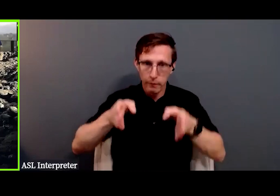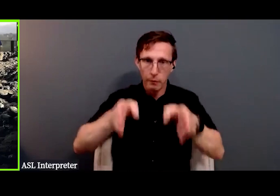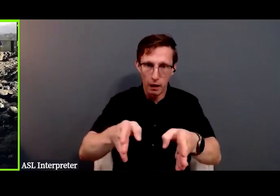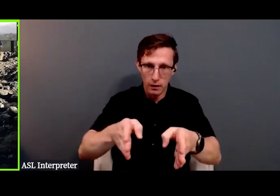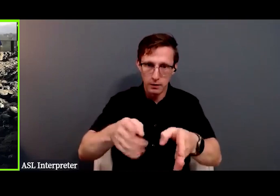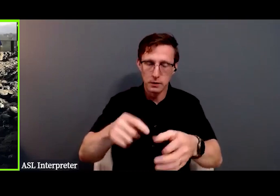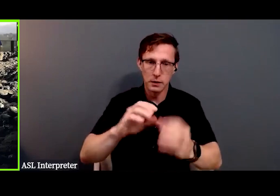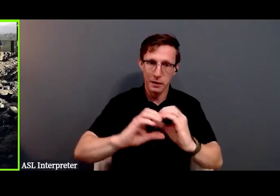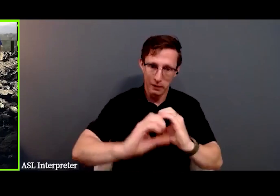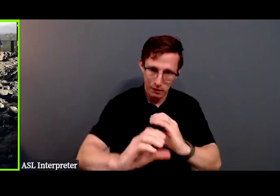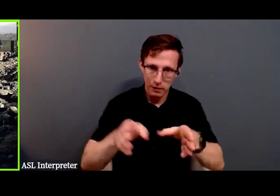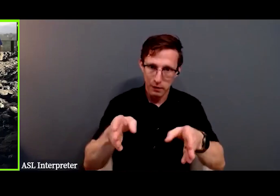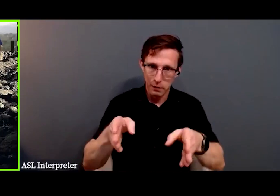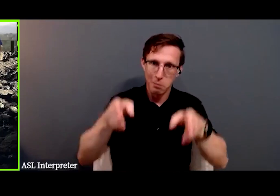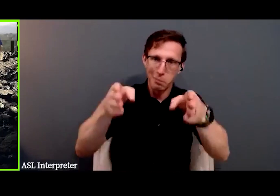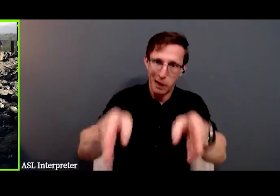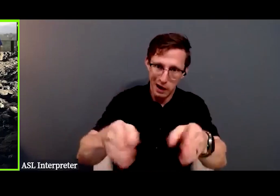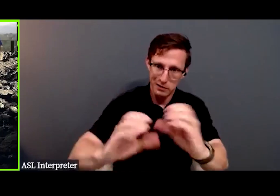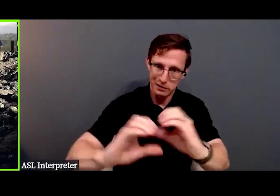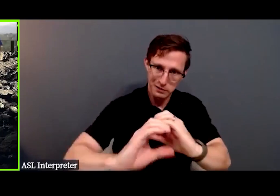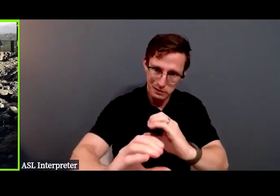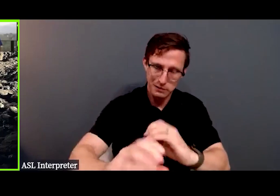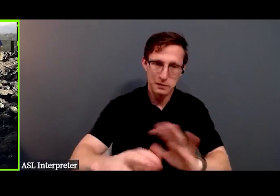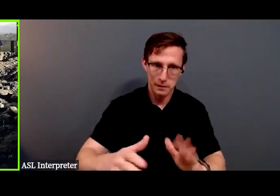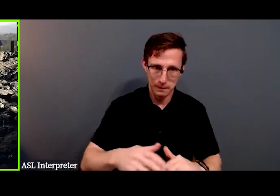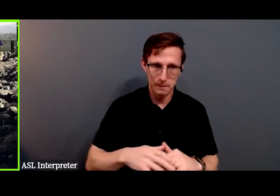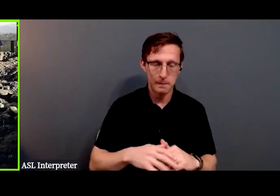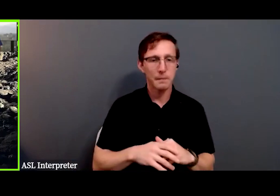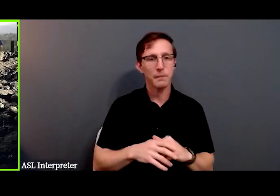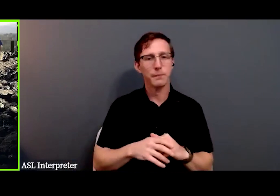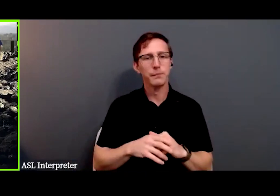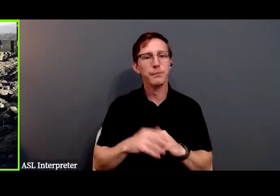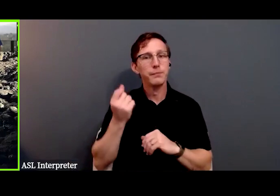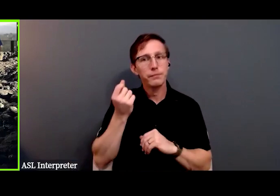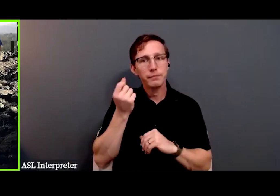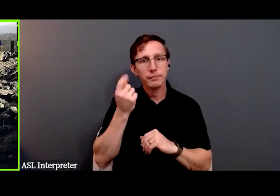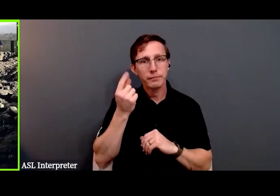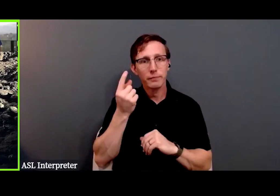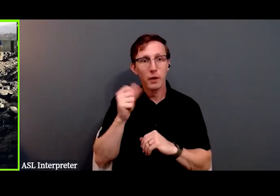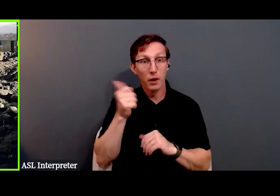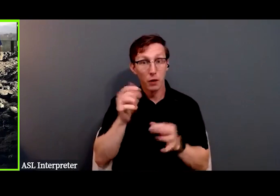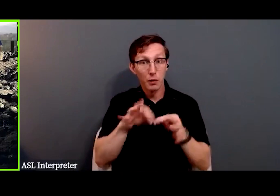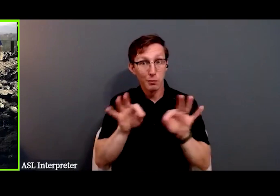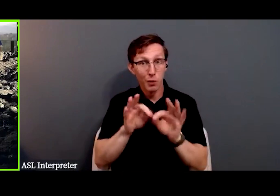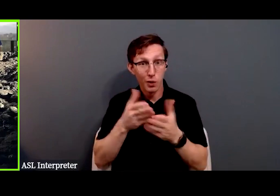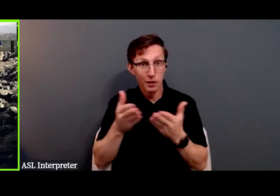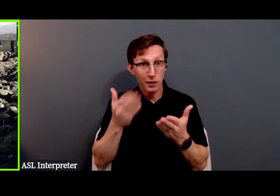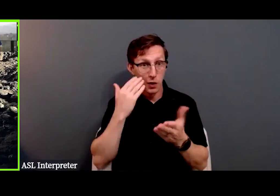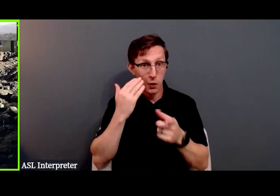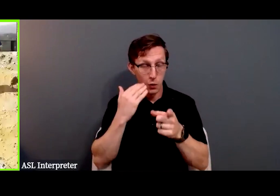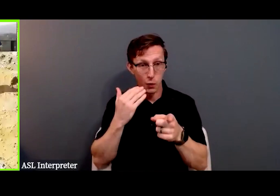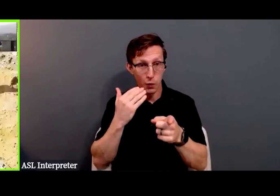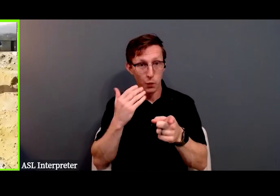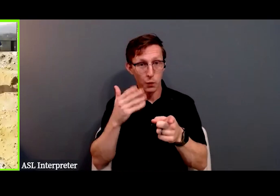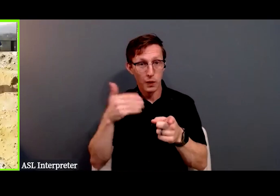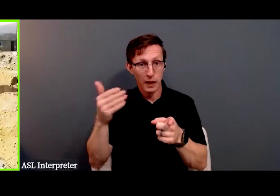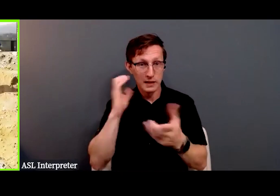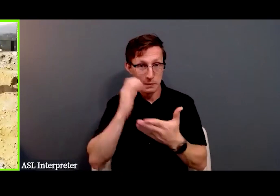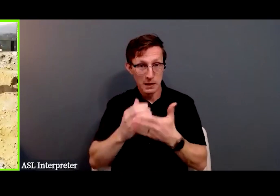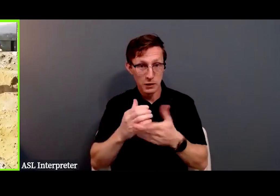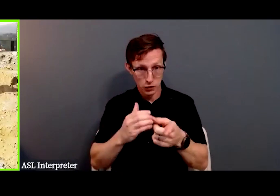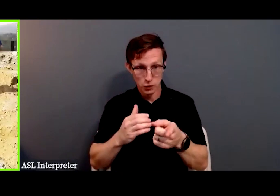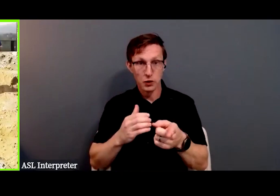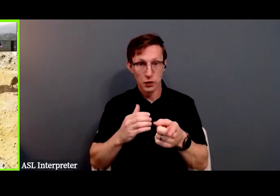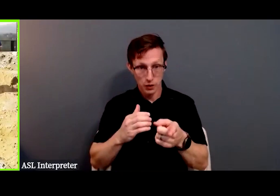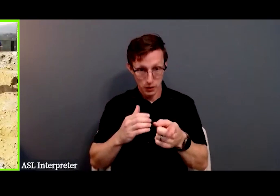And one of the things that I want to note about that work is, we'll go to the next image. So this is another look of kind of